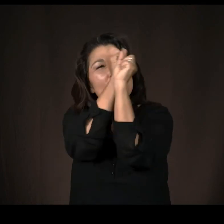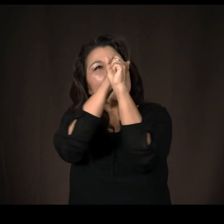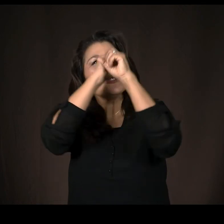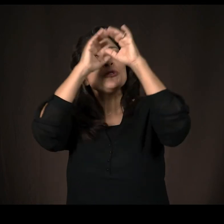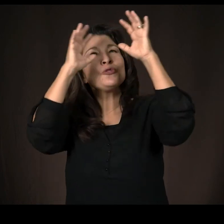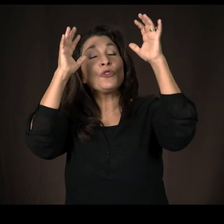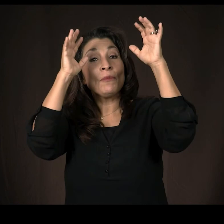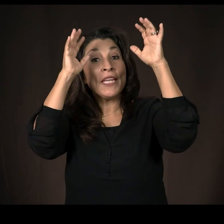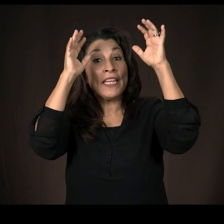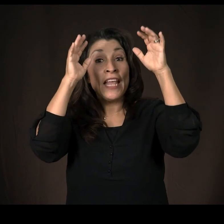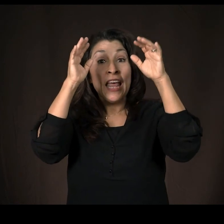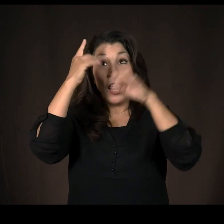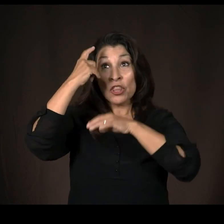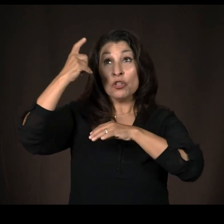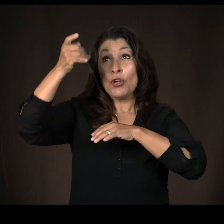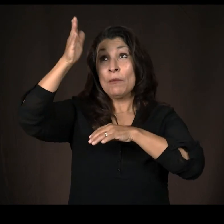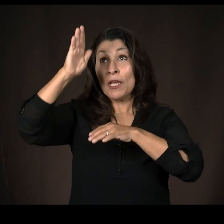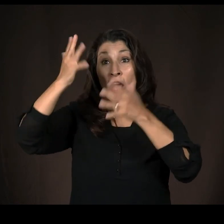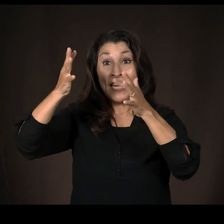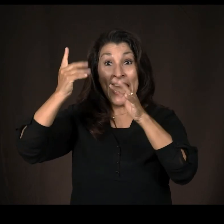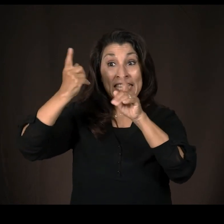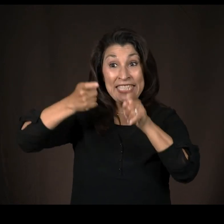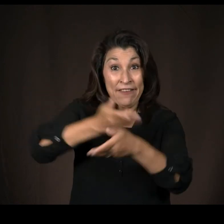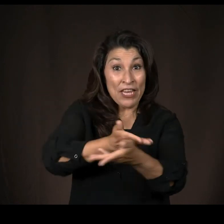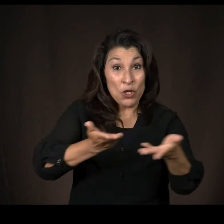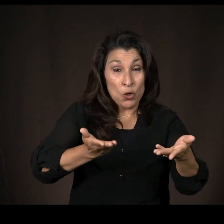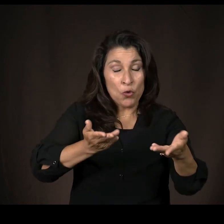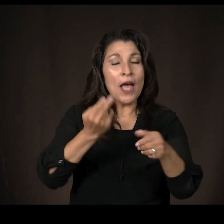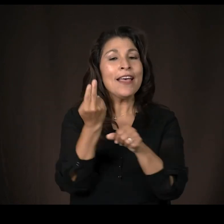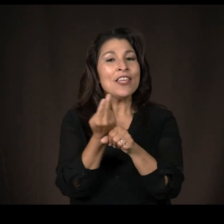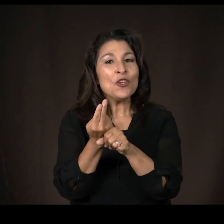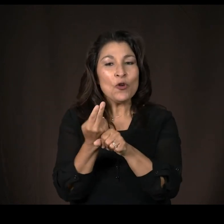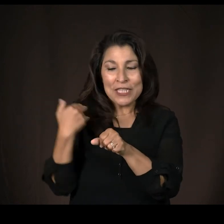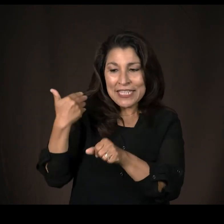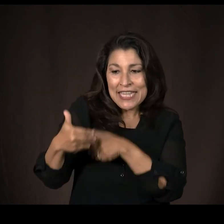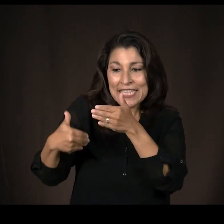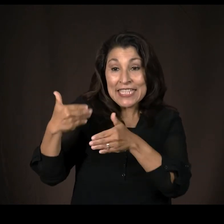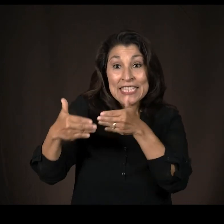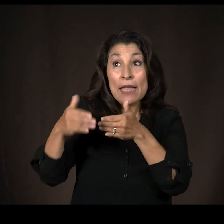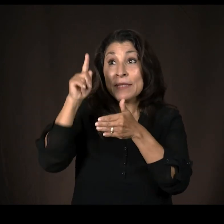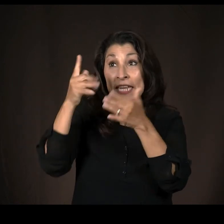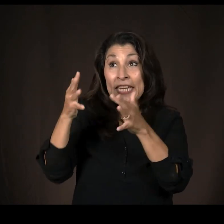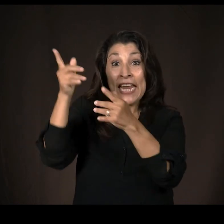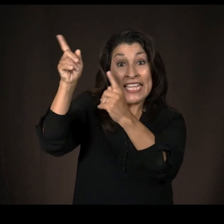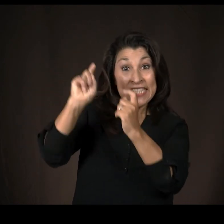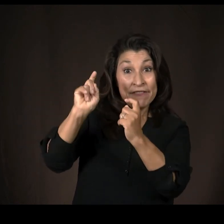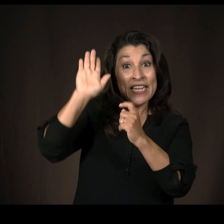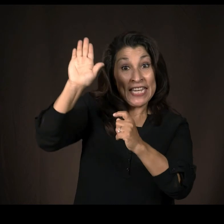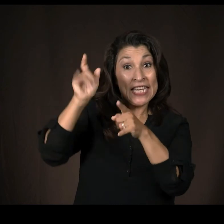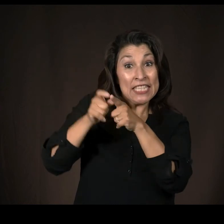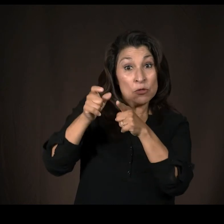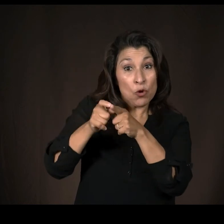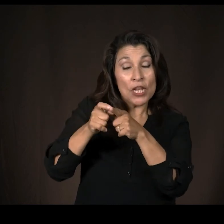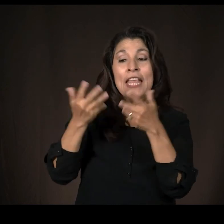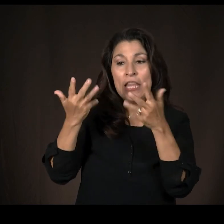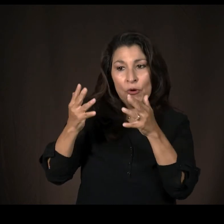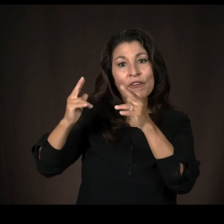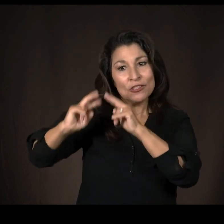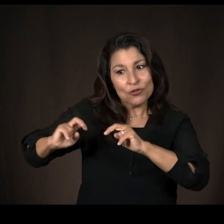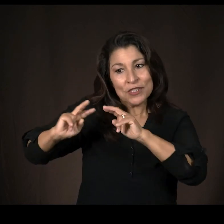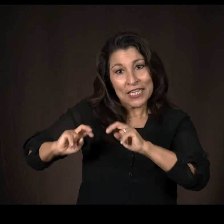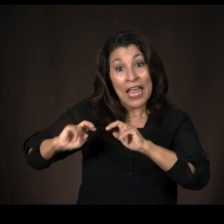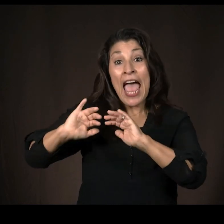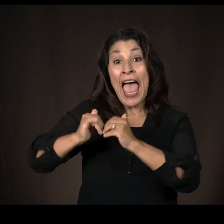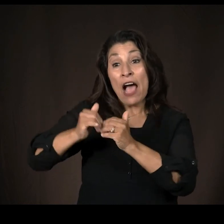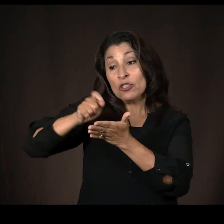dreaming the dream God has for you. Use the steps that he's given to us in his word that we looked at in the last message on